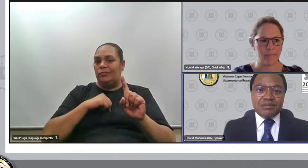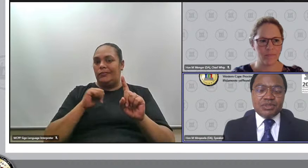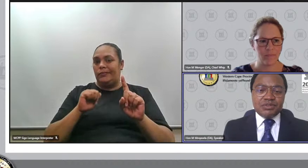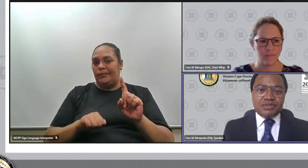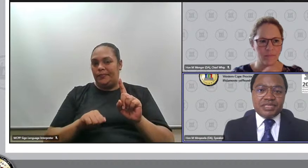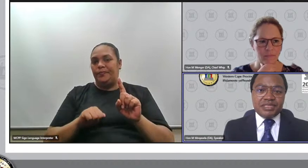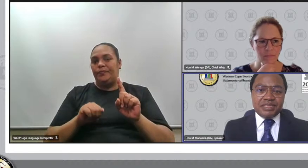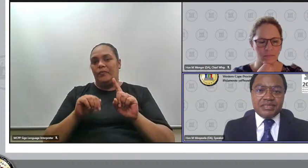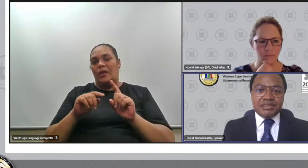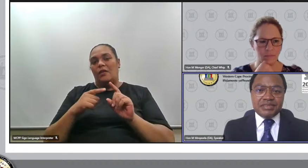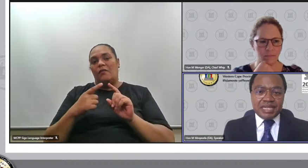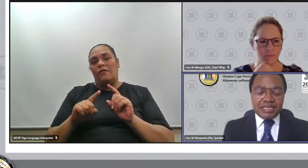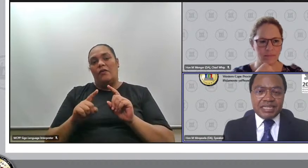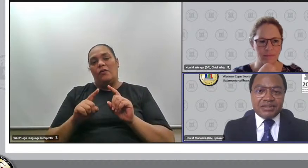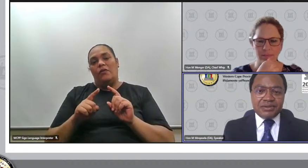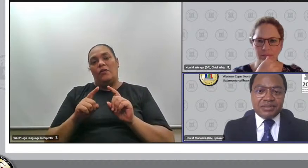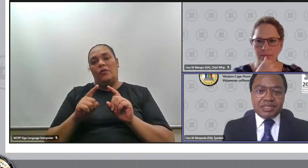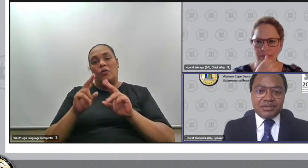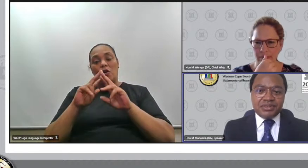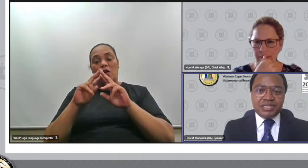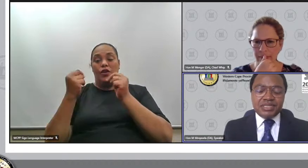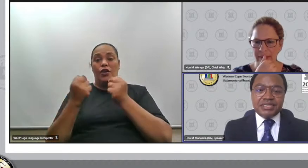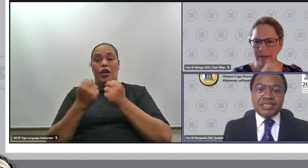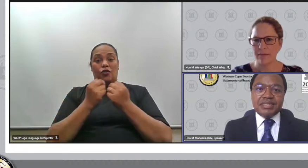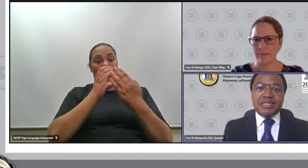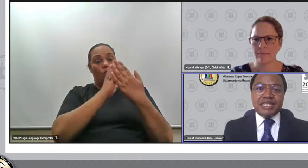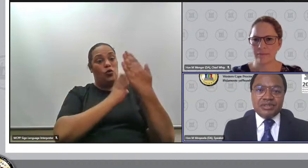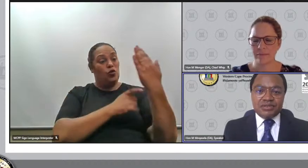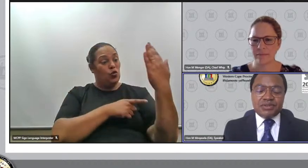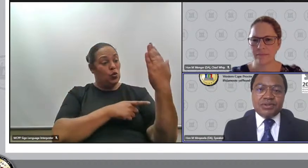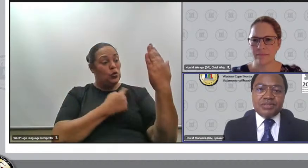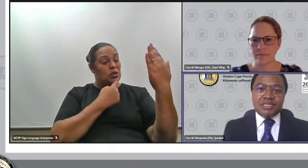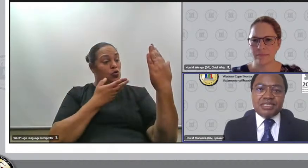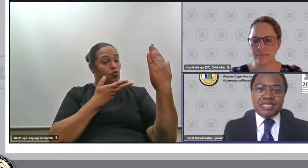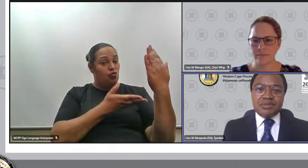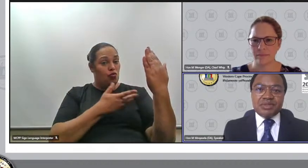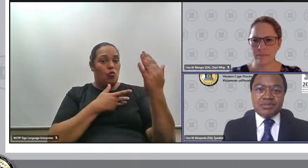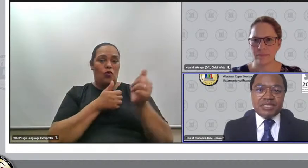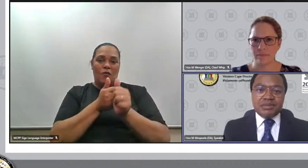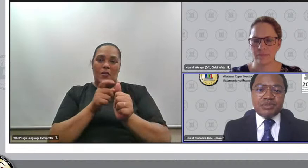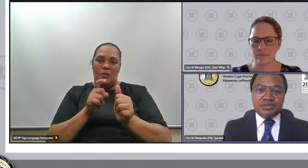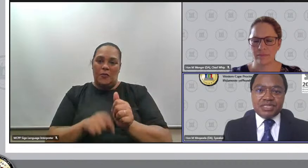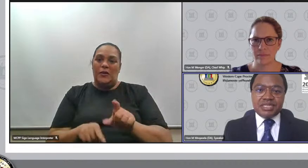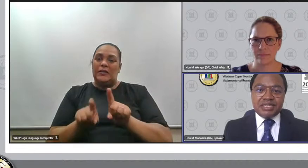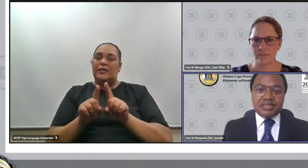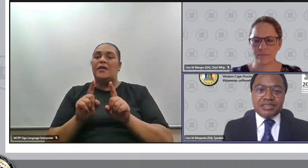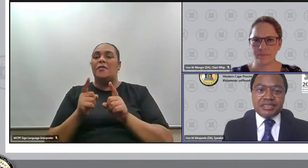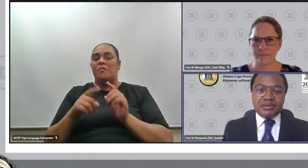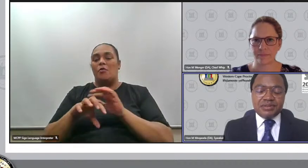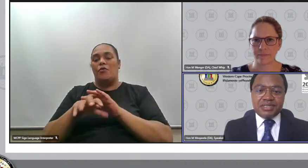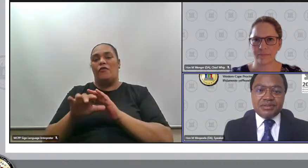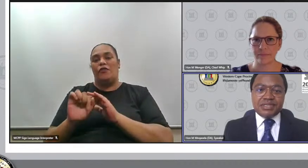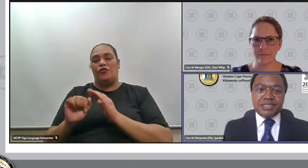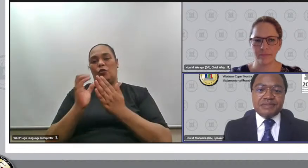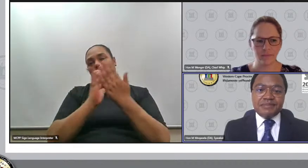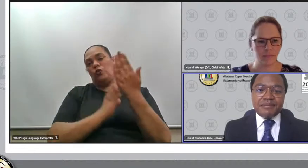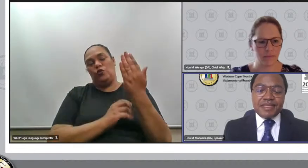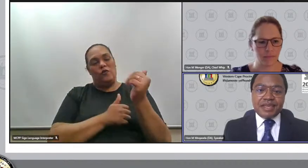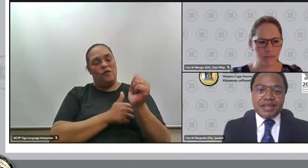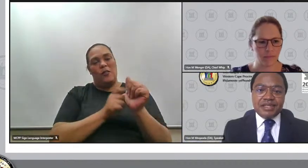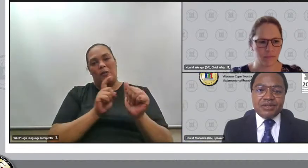in terms of the national constitution, and of course, in terms of the provincial